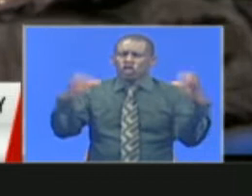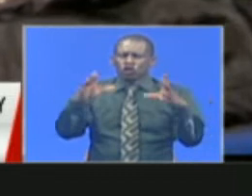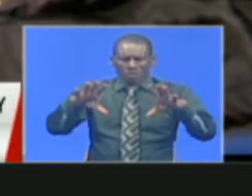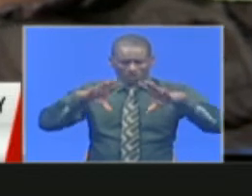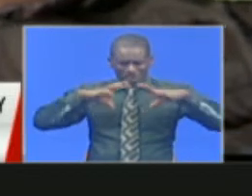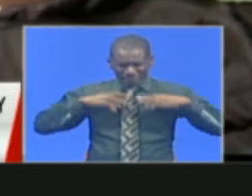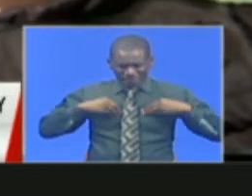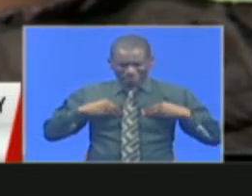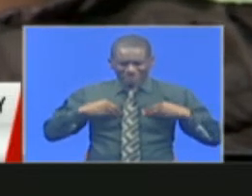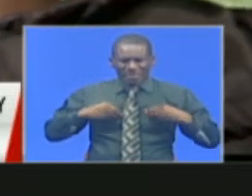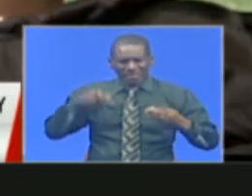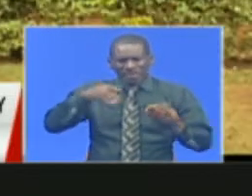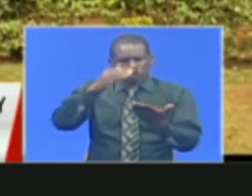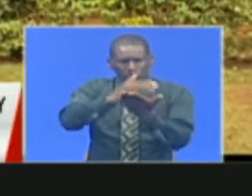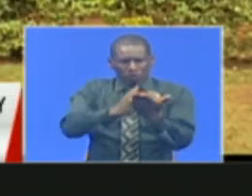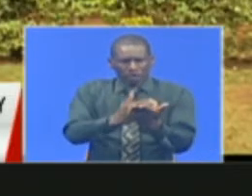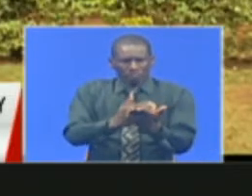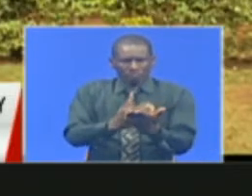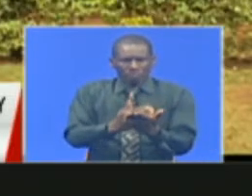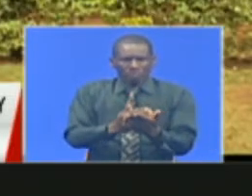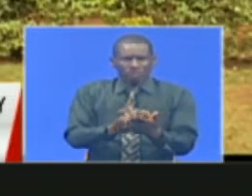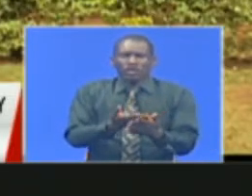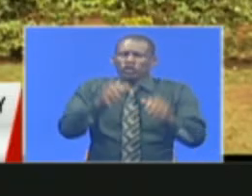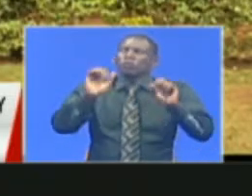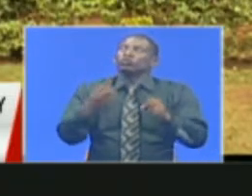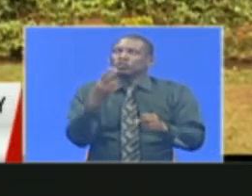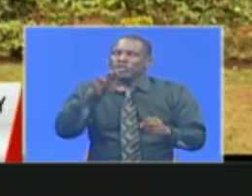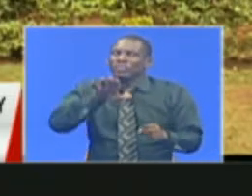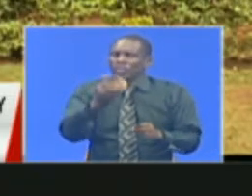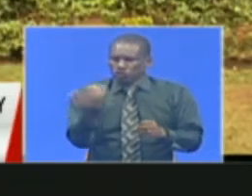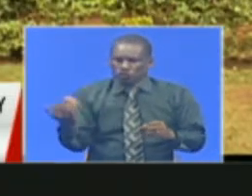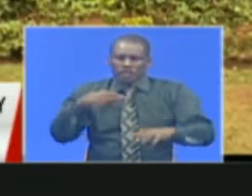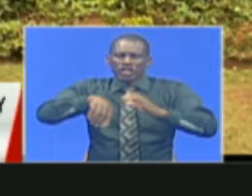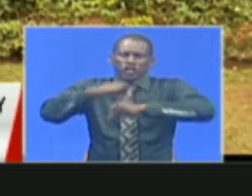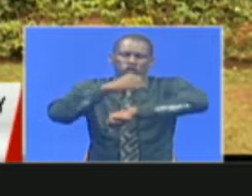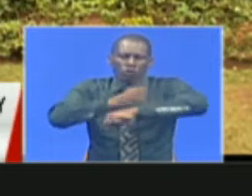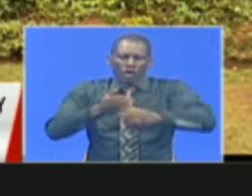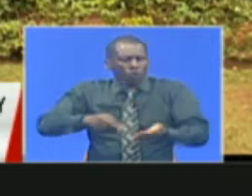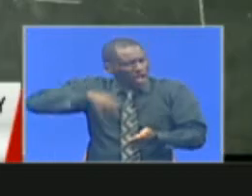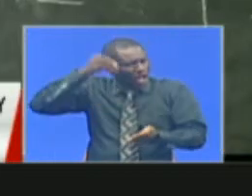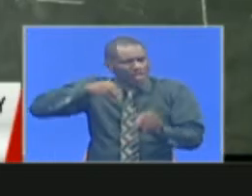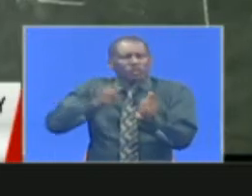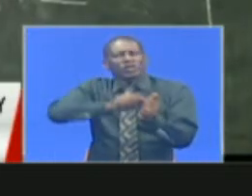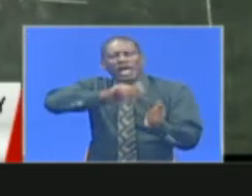this program because they can see their children in school, learning with the